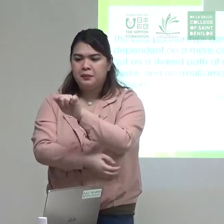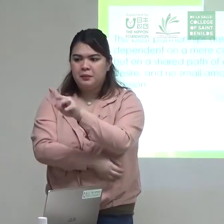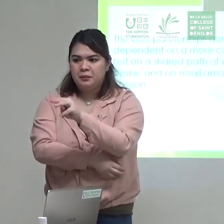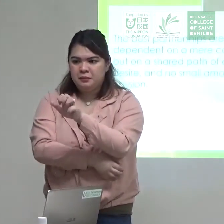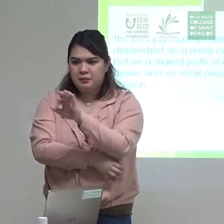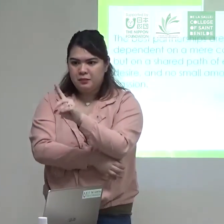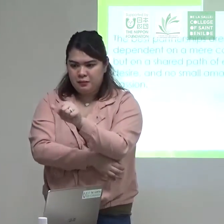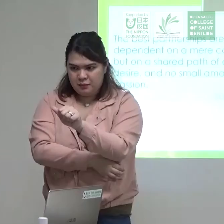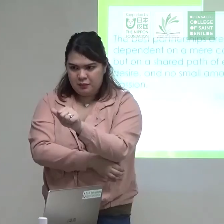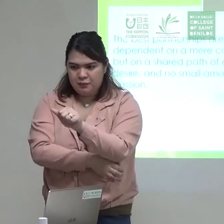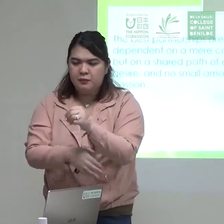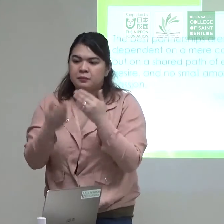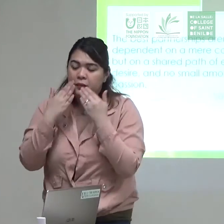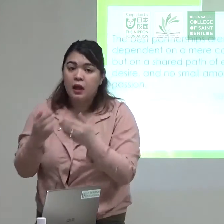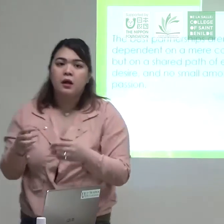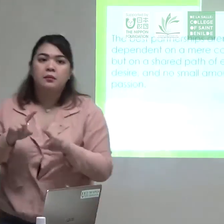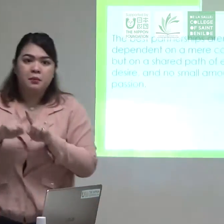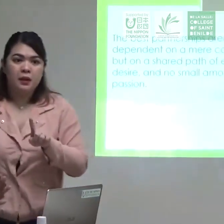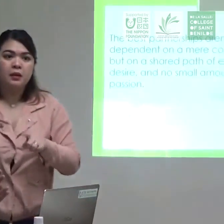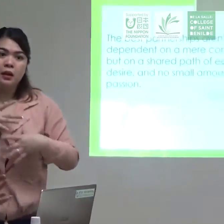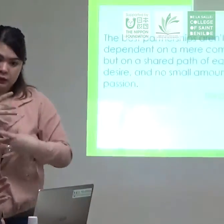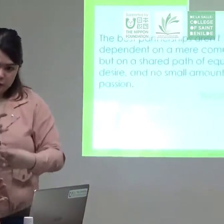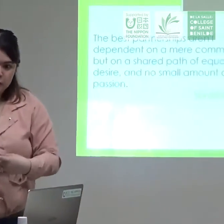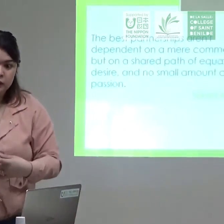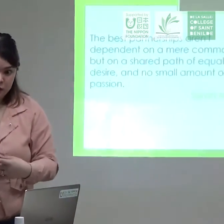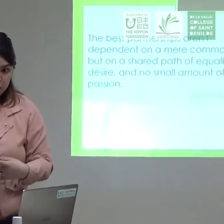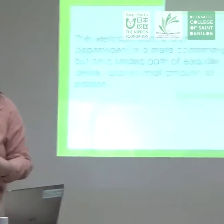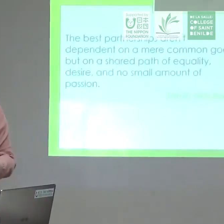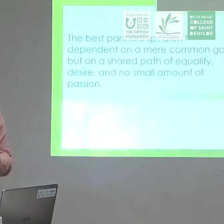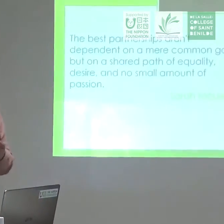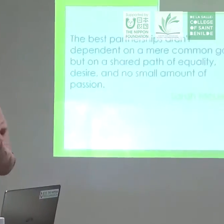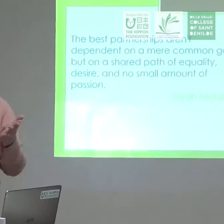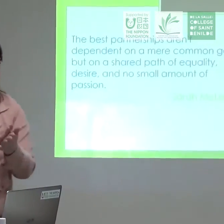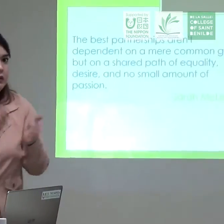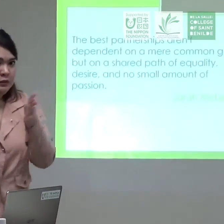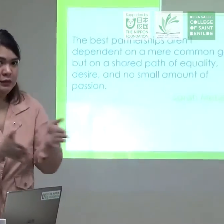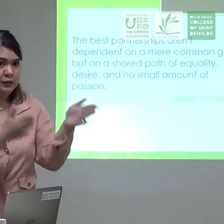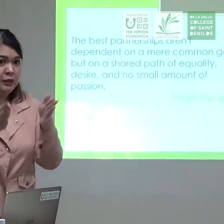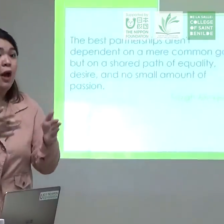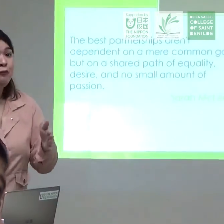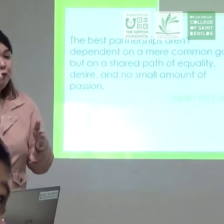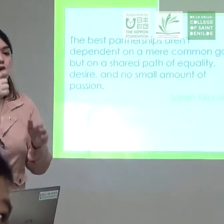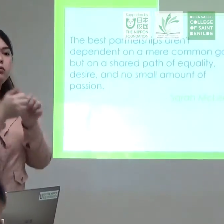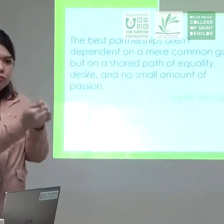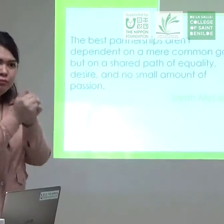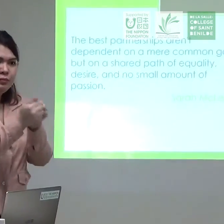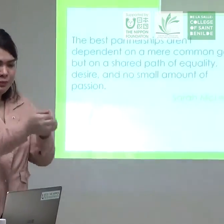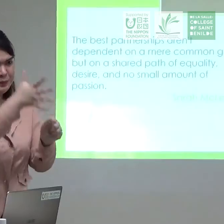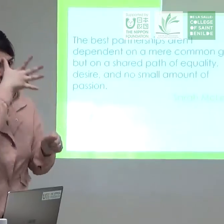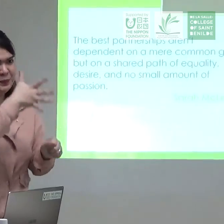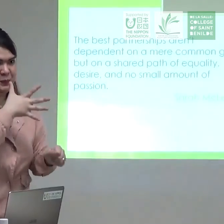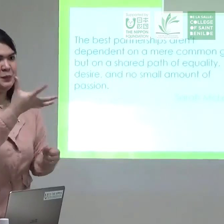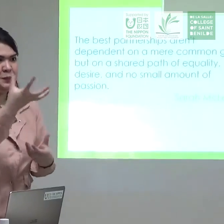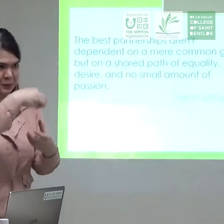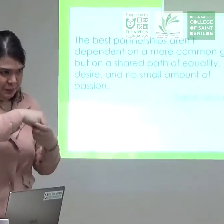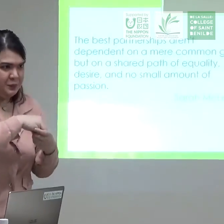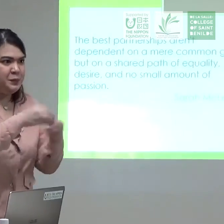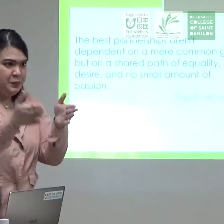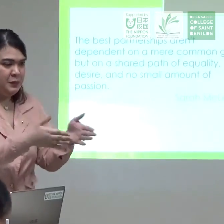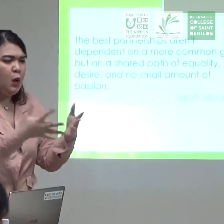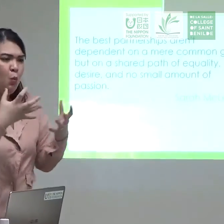you so But much. I'm interested. Come up with a plan of action with your parents. Sige po. You can come up with an action